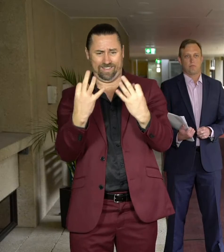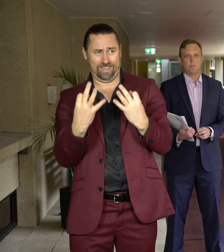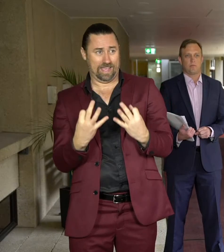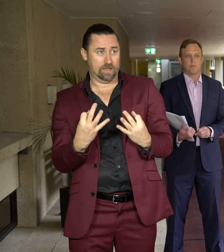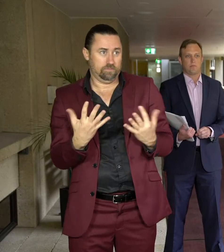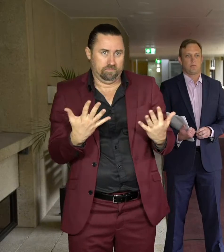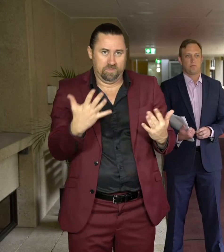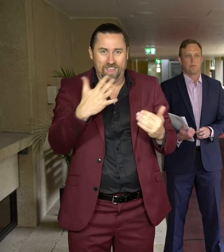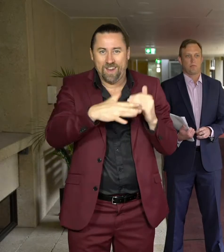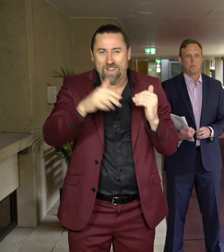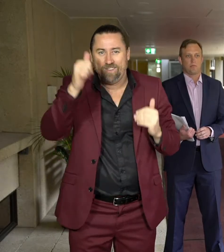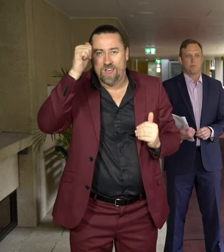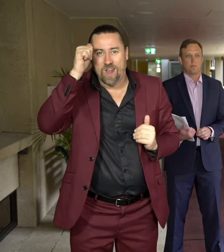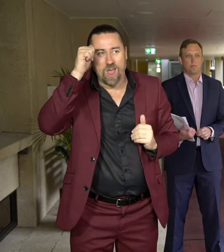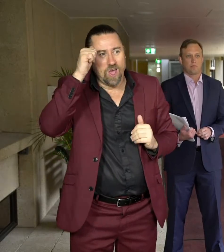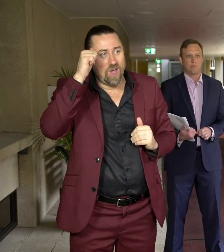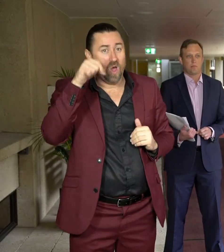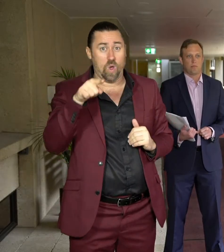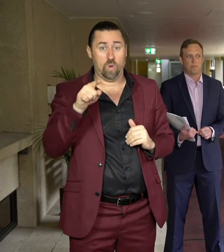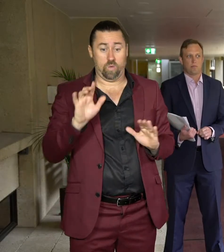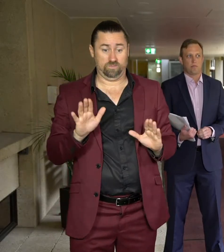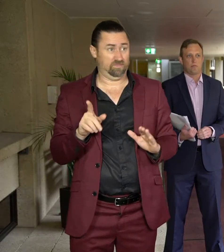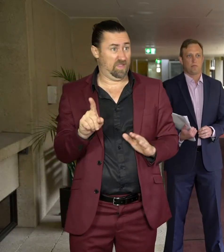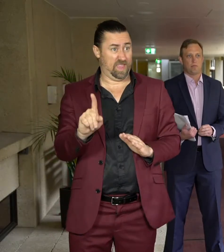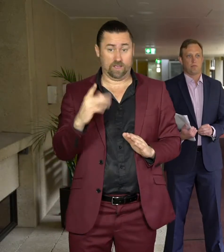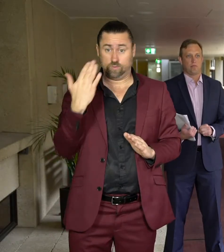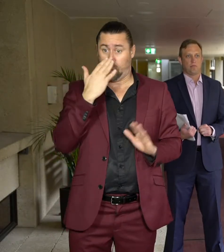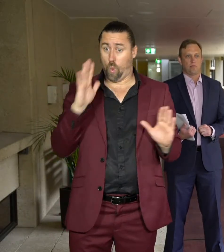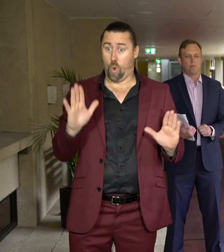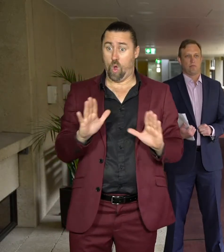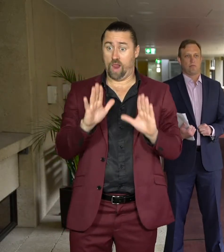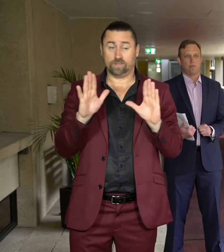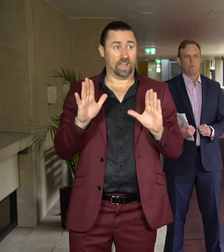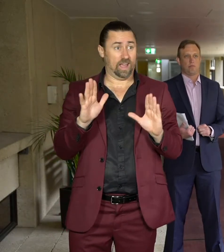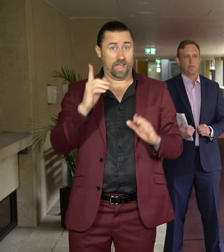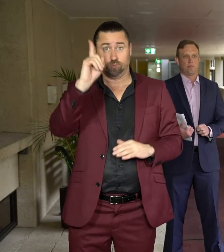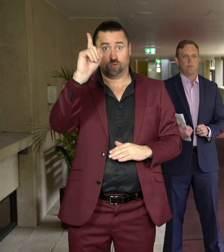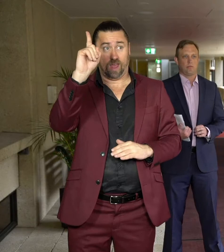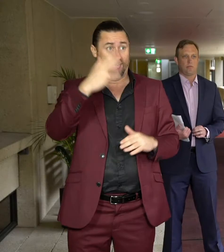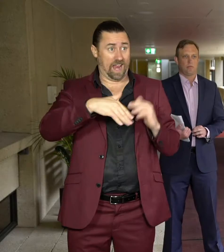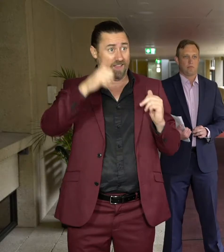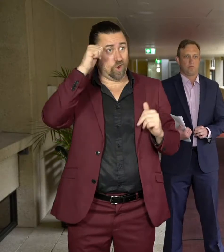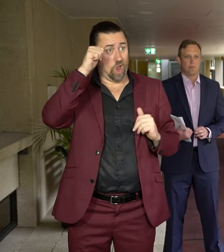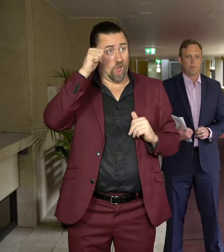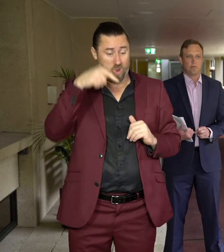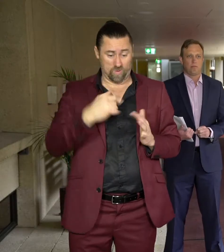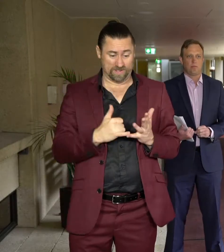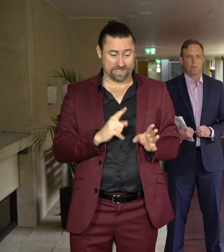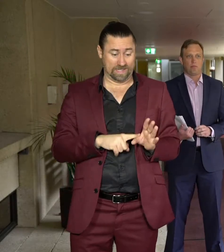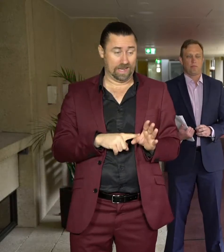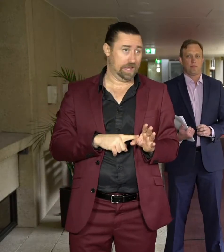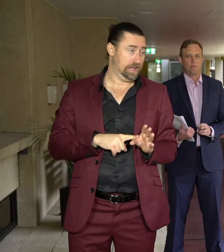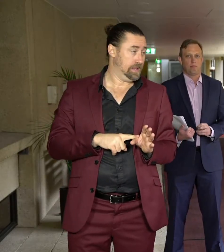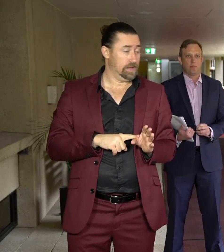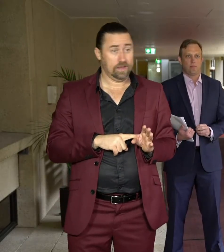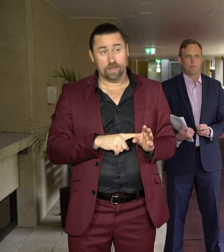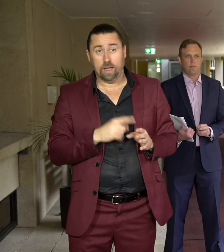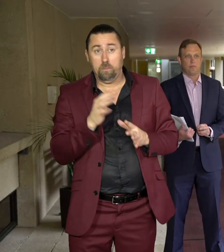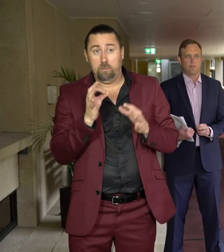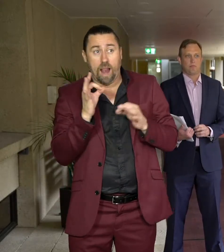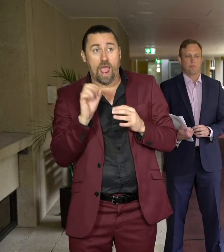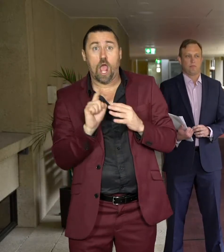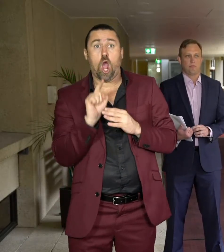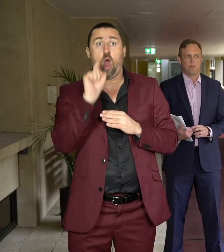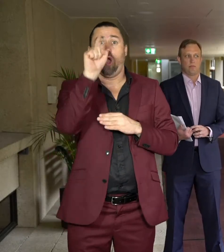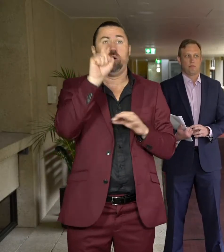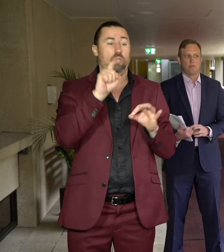as we know, they start their holidays today, so there is potentially people in Sydney who may have been coming up to Queensland